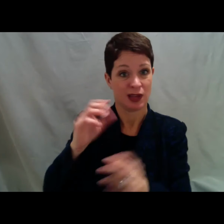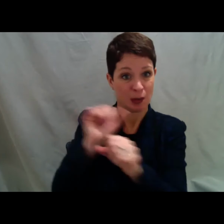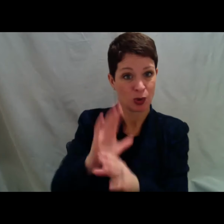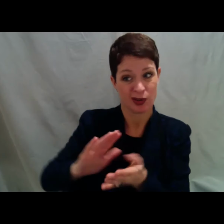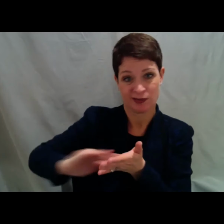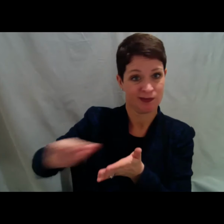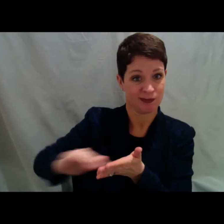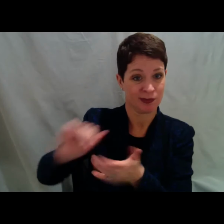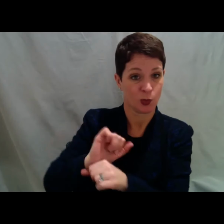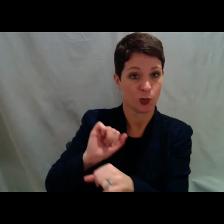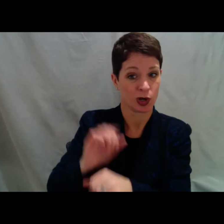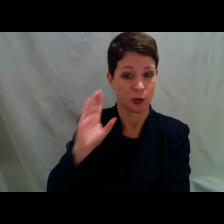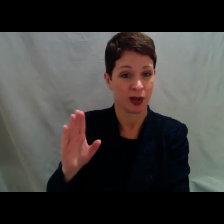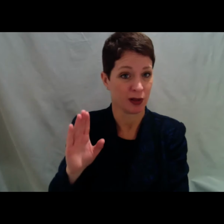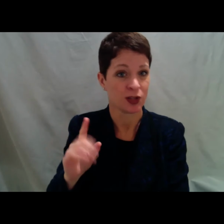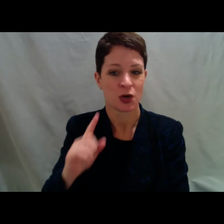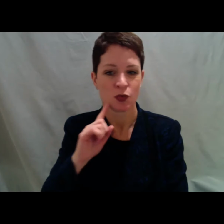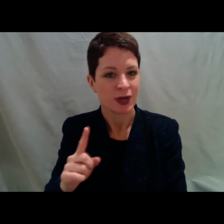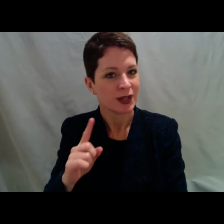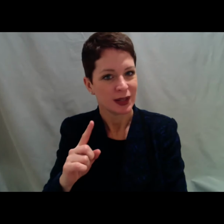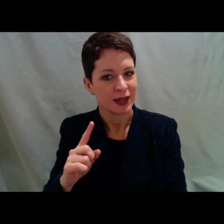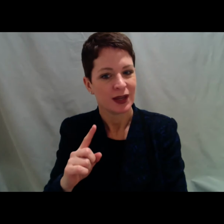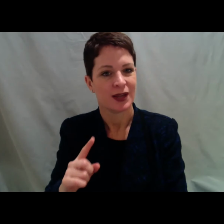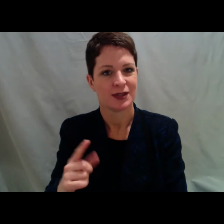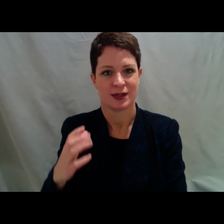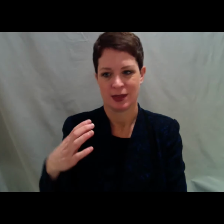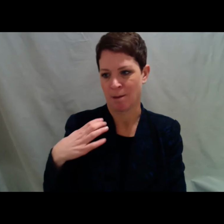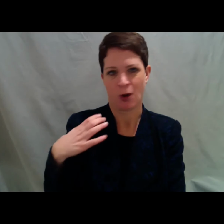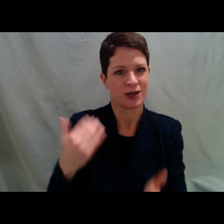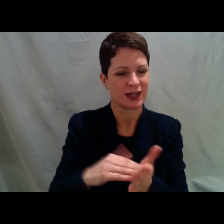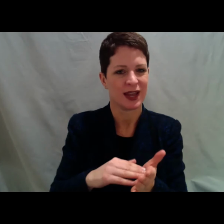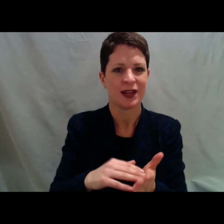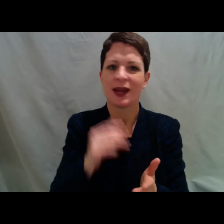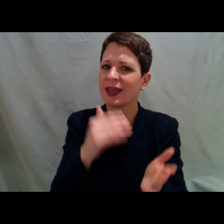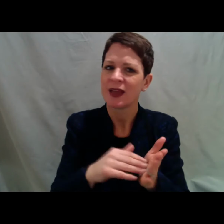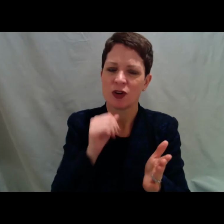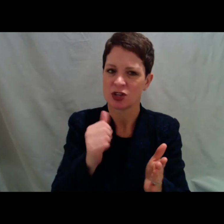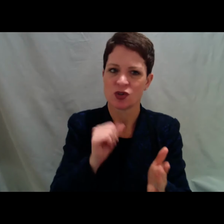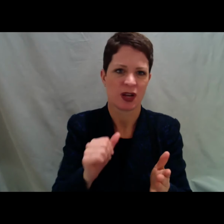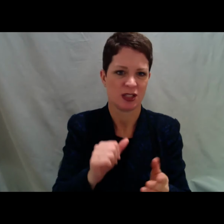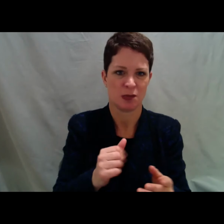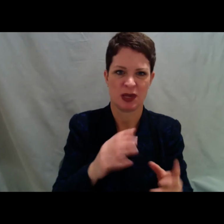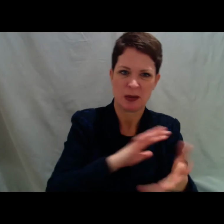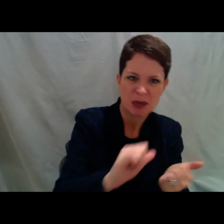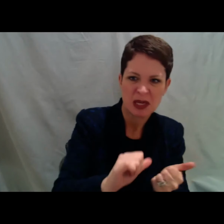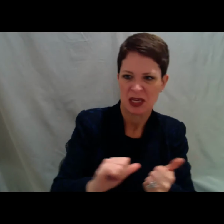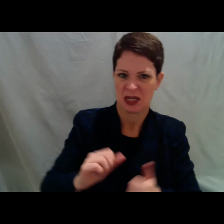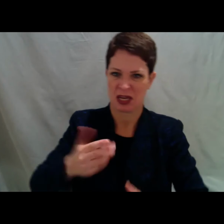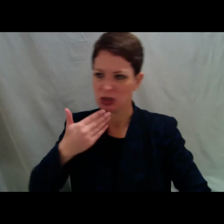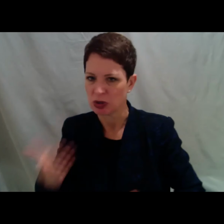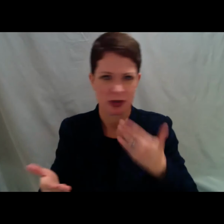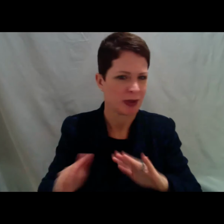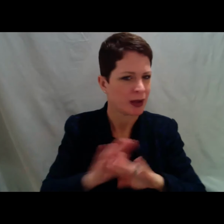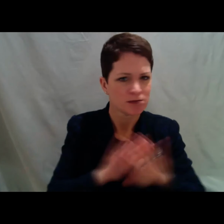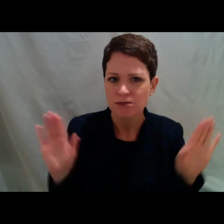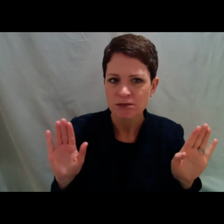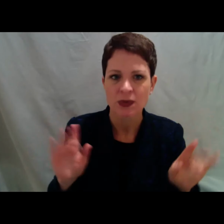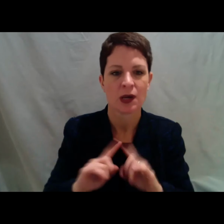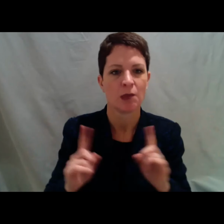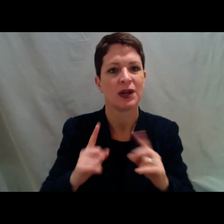isn't the sort of the hearts and minds of bosses, again, not a villain in top hat kind of story. This is a problem of fundamental social